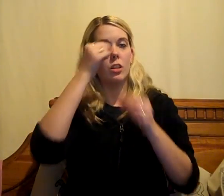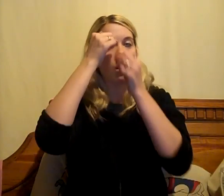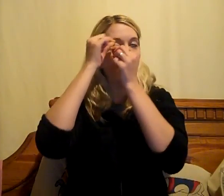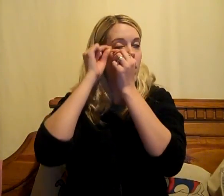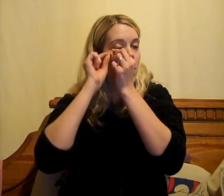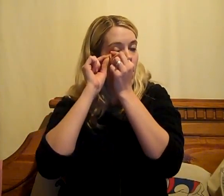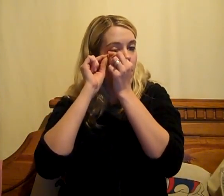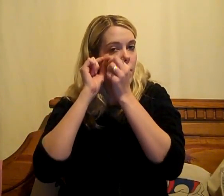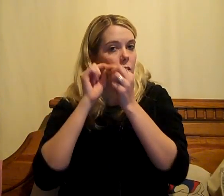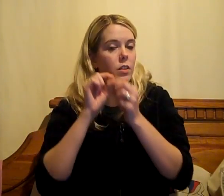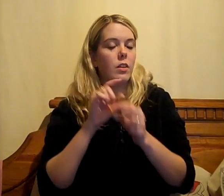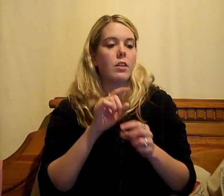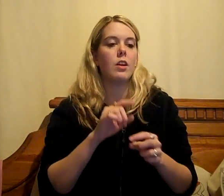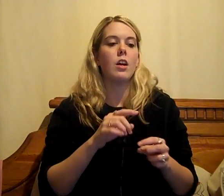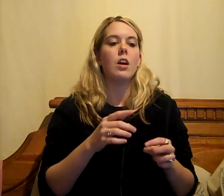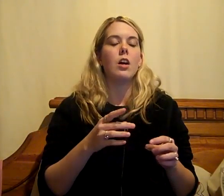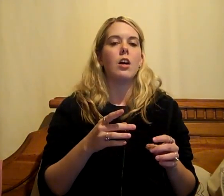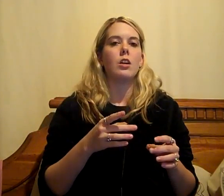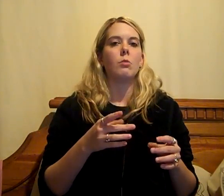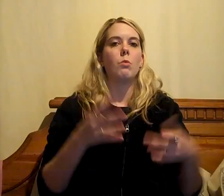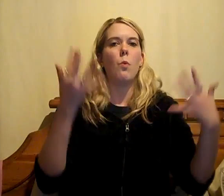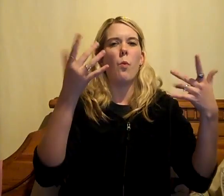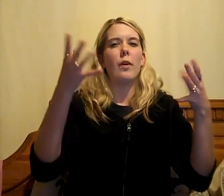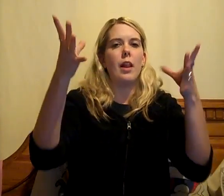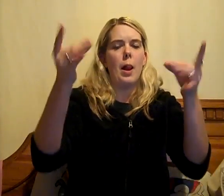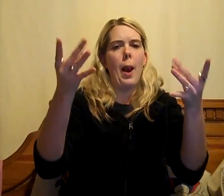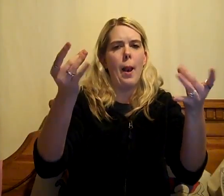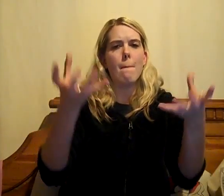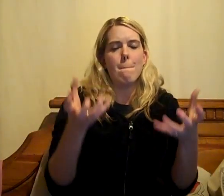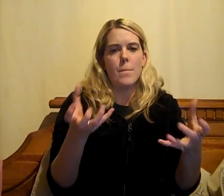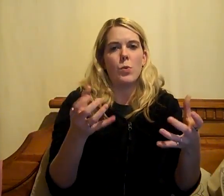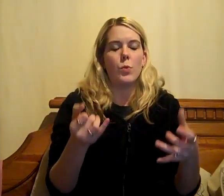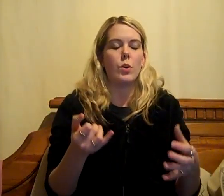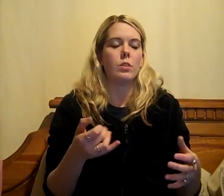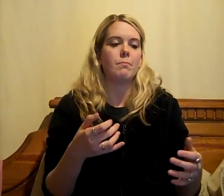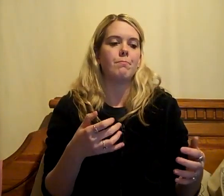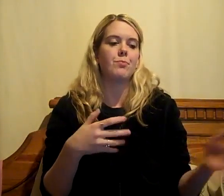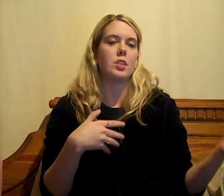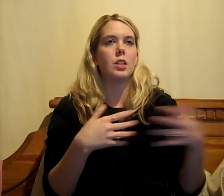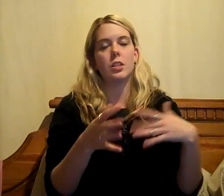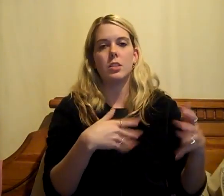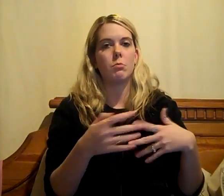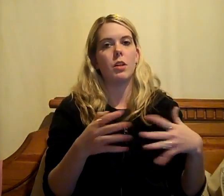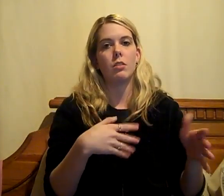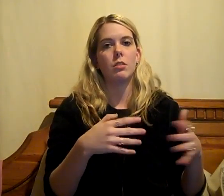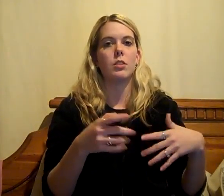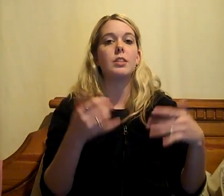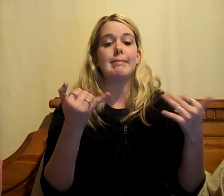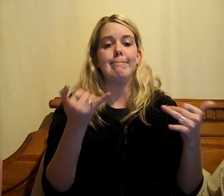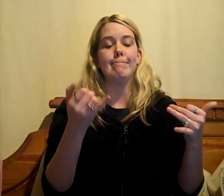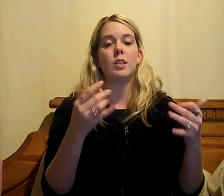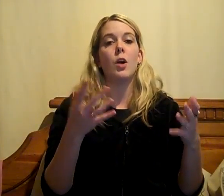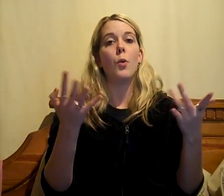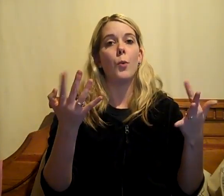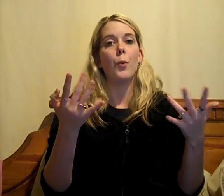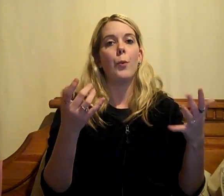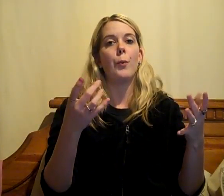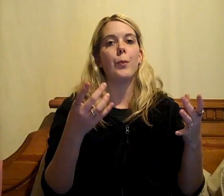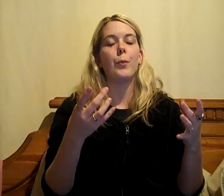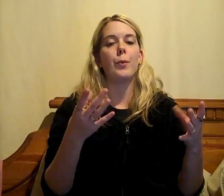So I'd wait about 30 seconds to a minute to wait for that to get tacky and